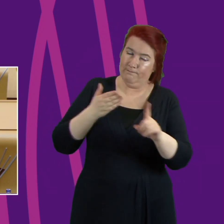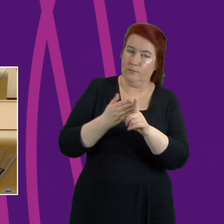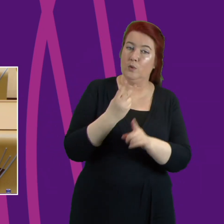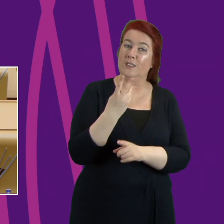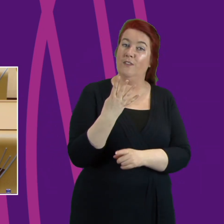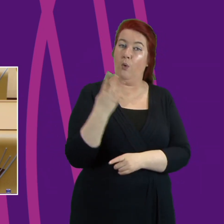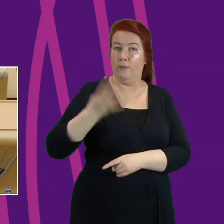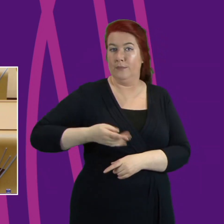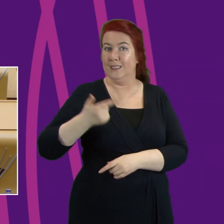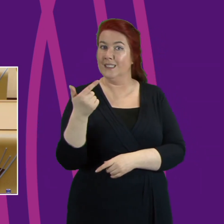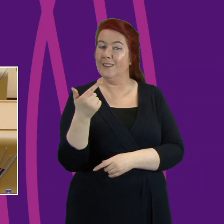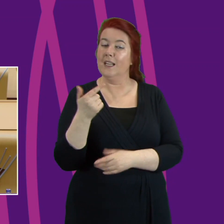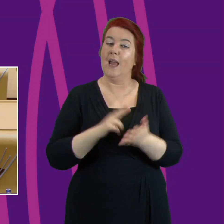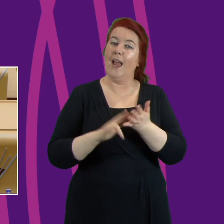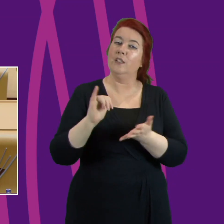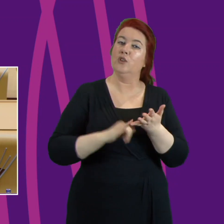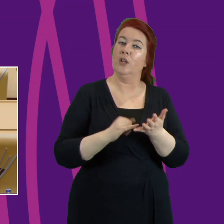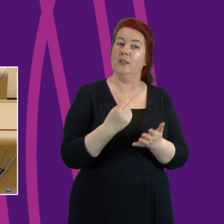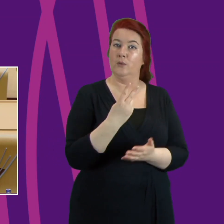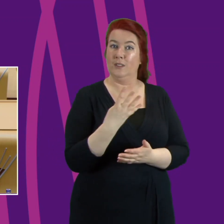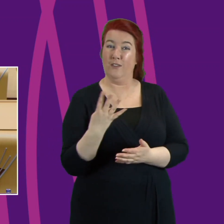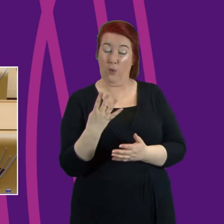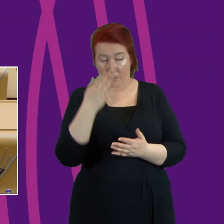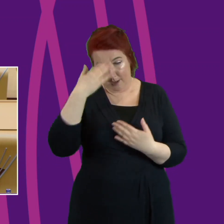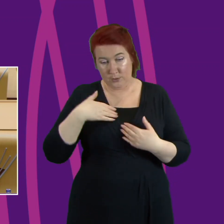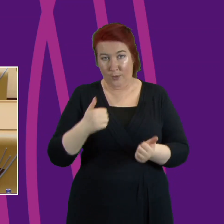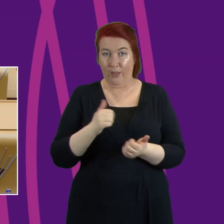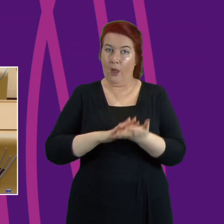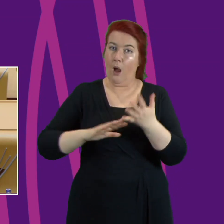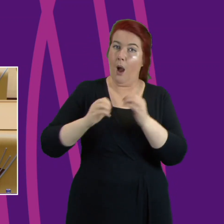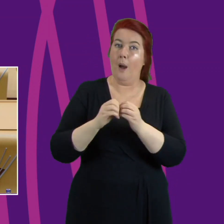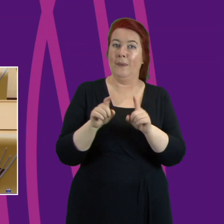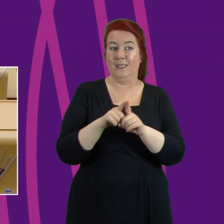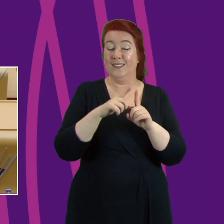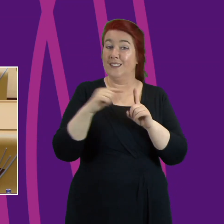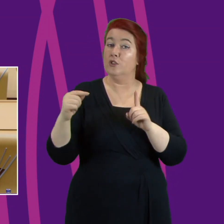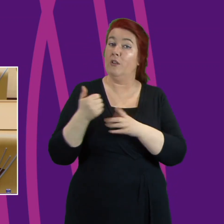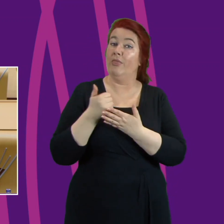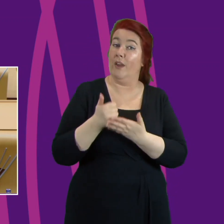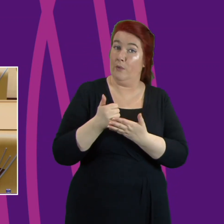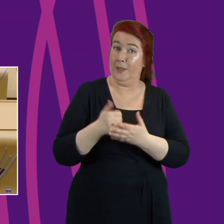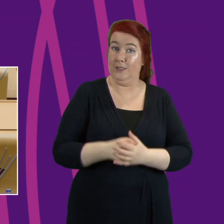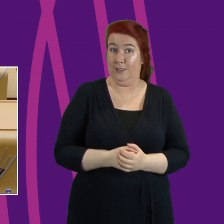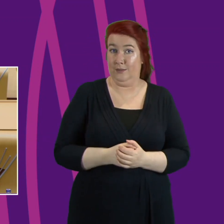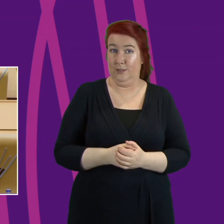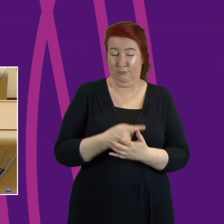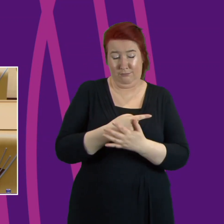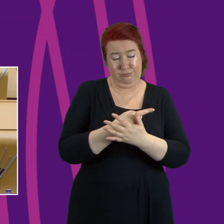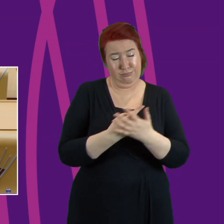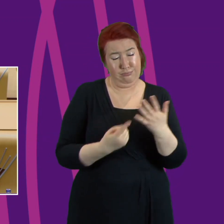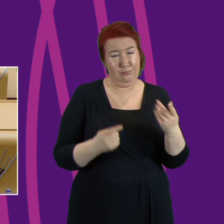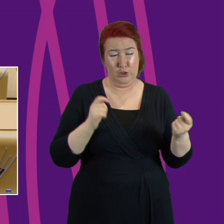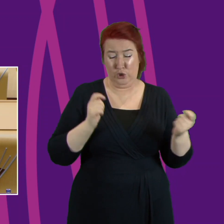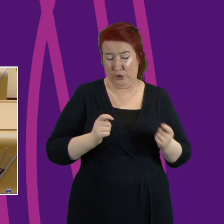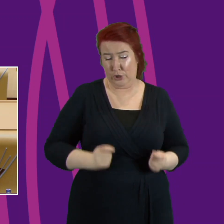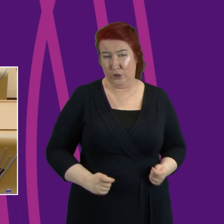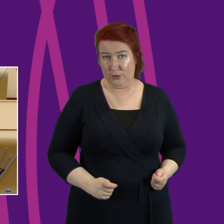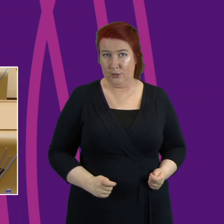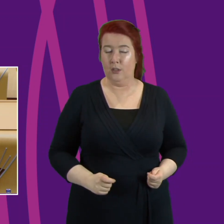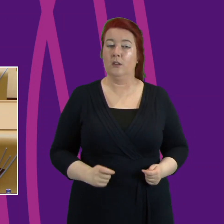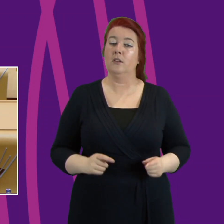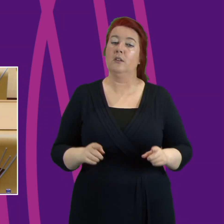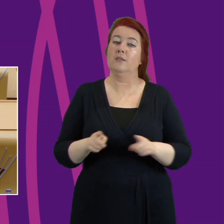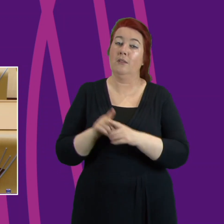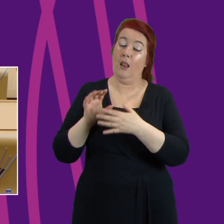24/7 NHS 24 mental health hub and digital therapies. What is clear is that, in line with our framework